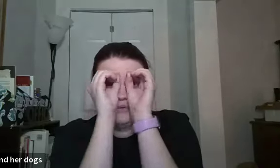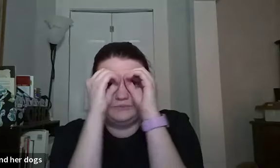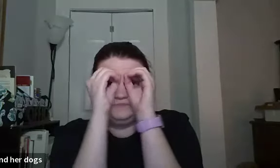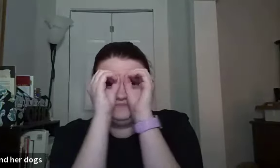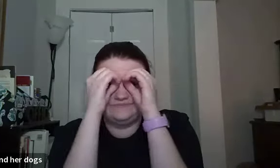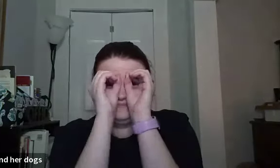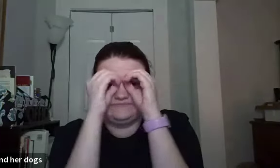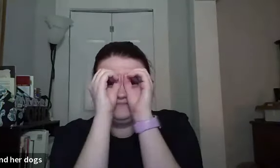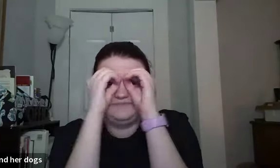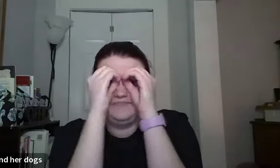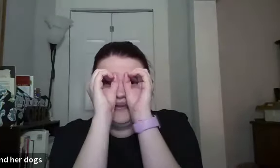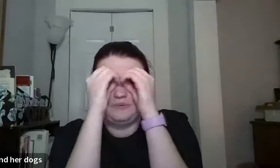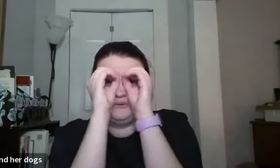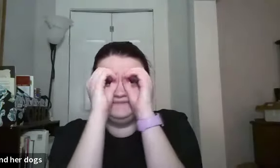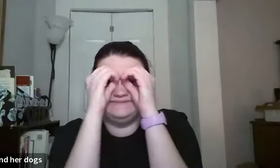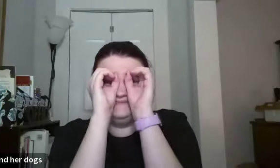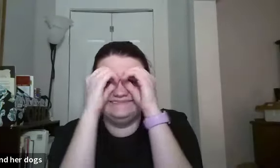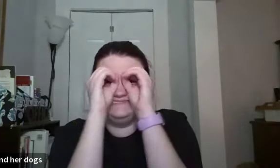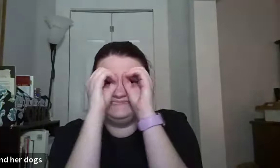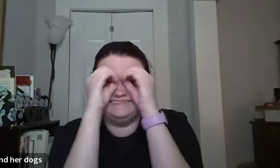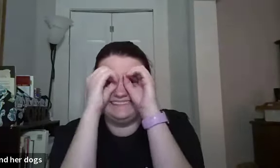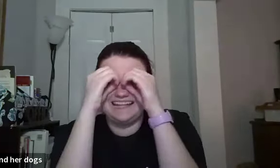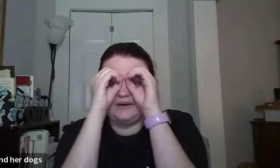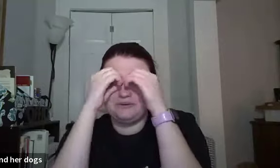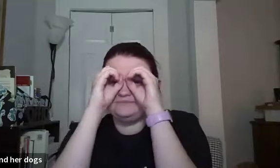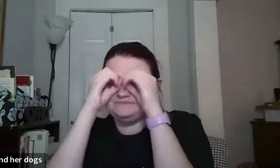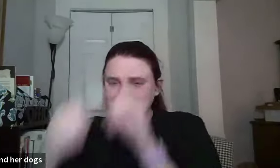owl. Owl. Owl.